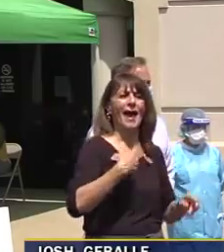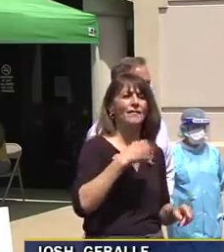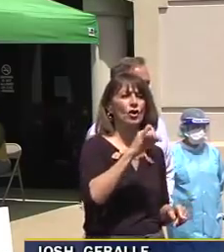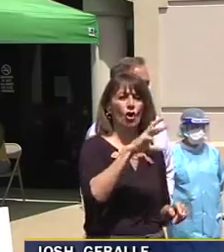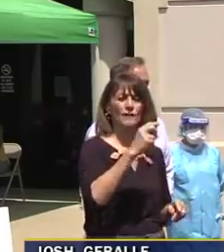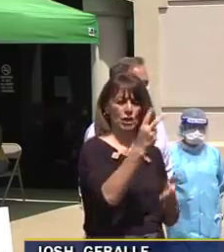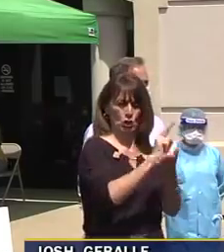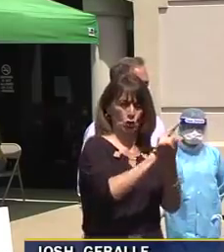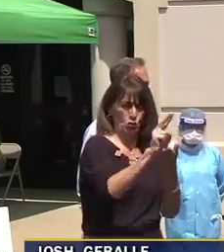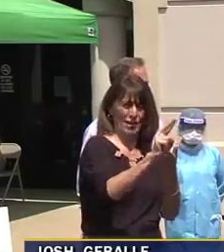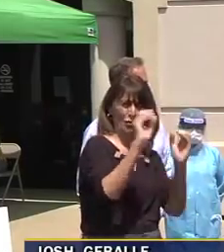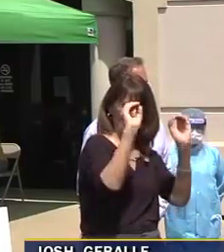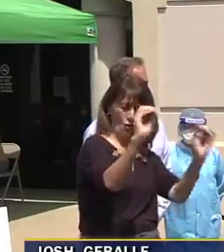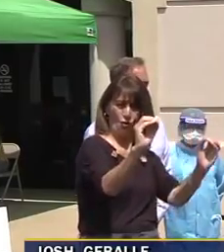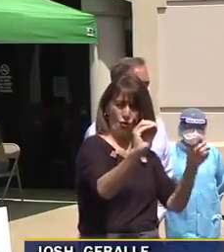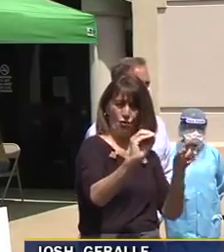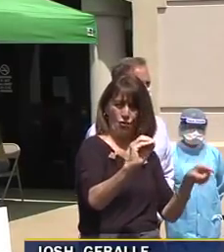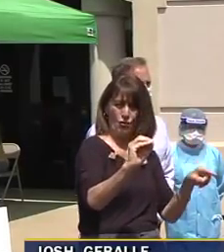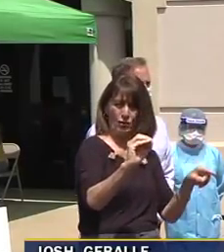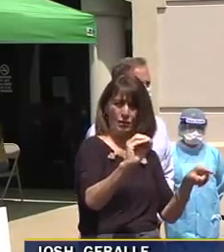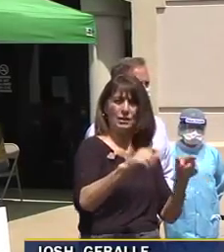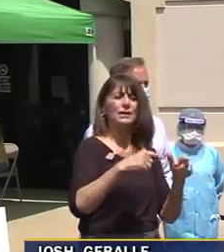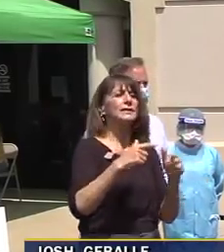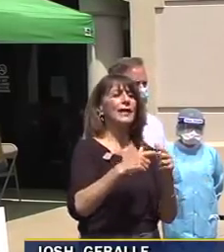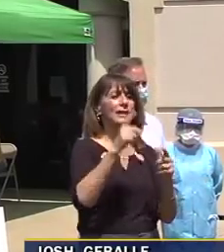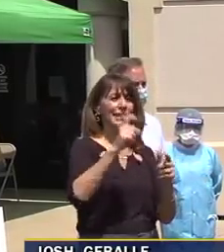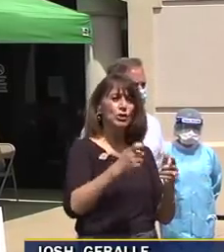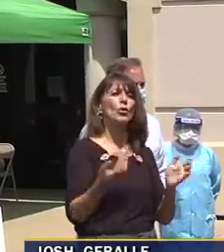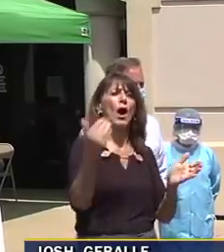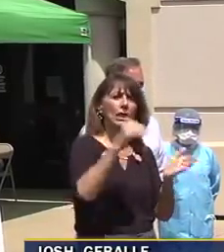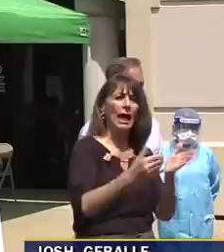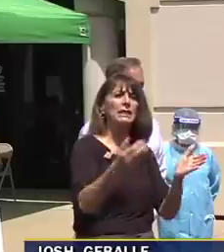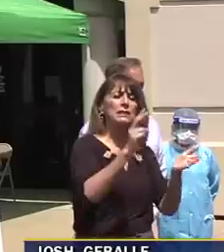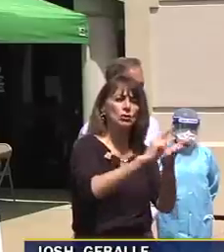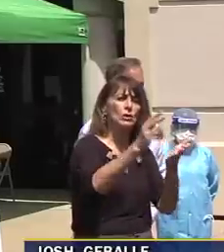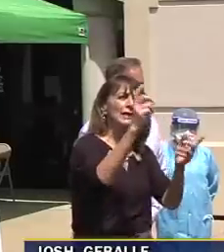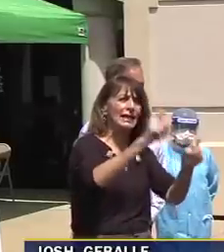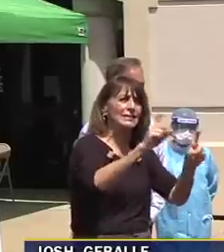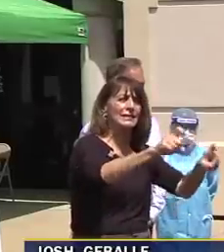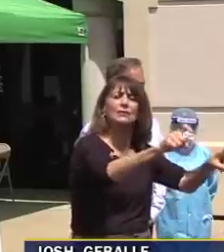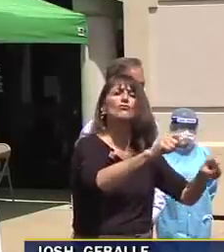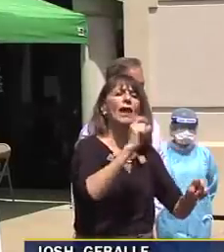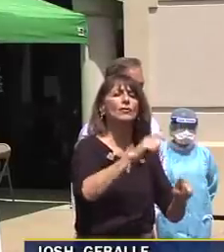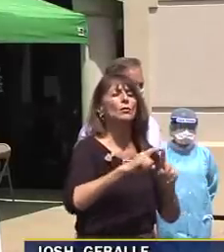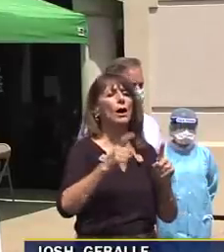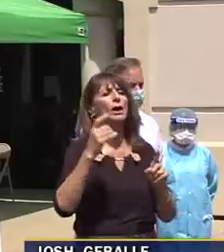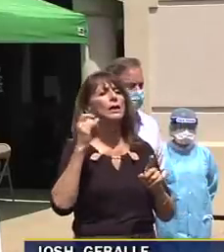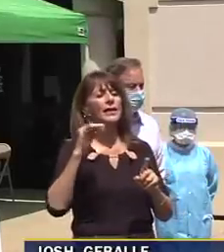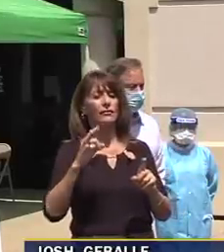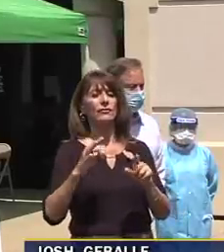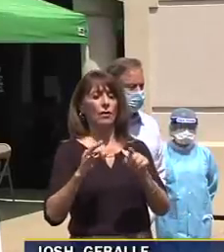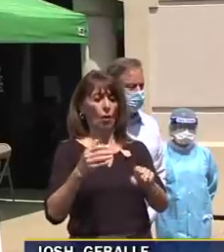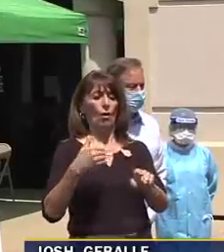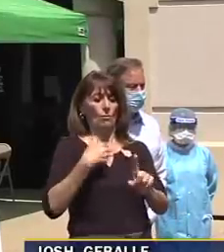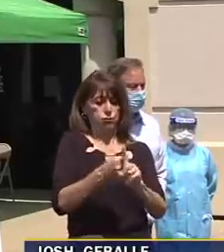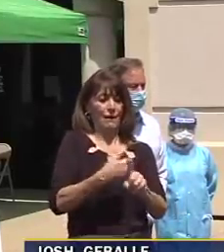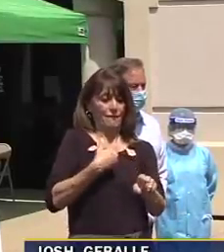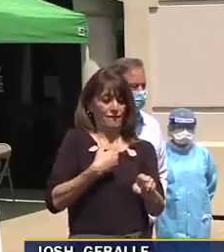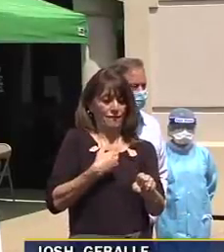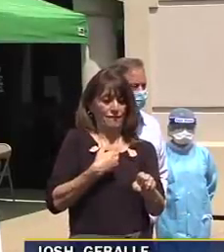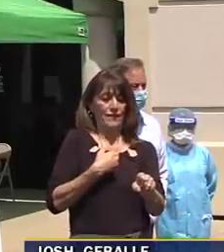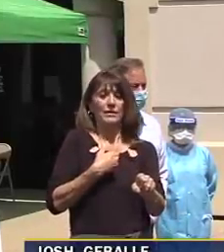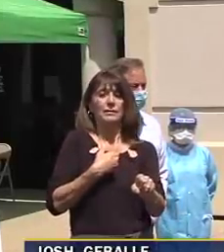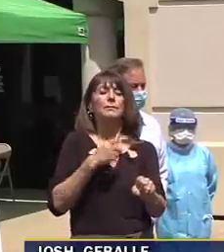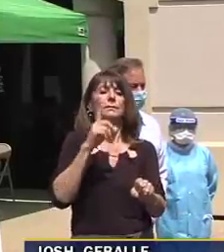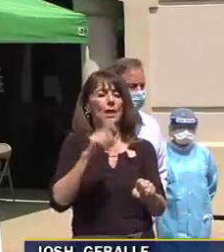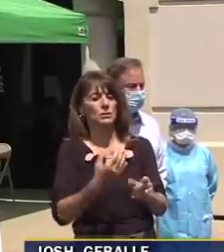14 consecutive days, then the repetitive testing is no longer required. If you do get another negative case or a positive case in the facility, though, then the